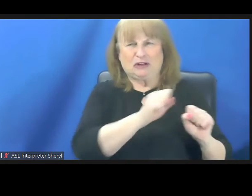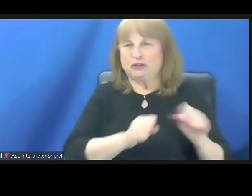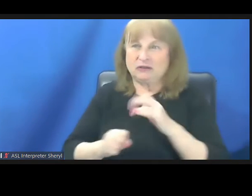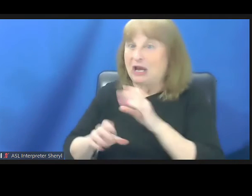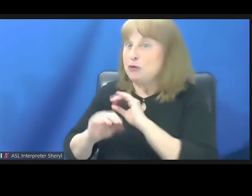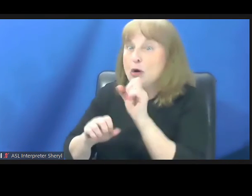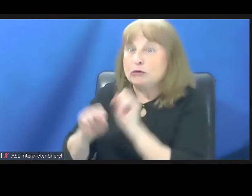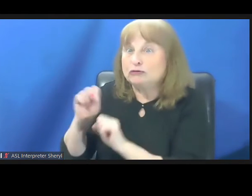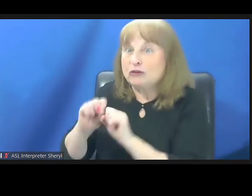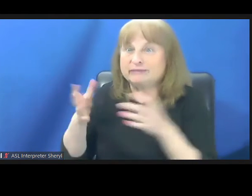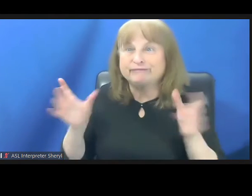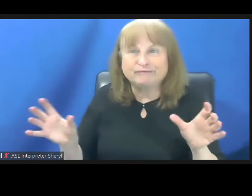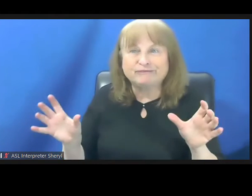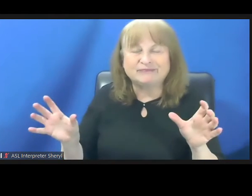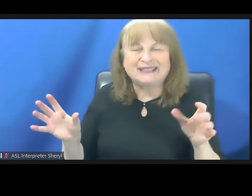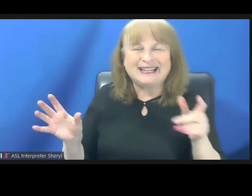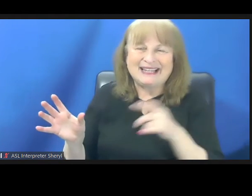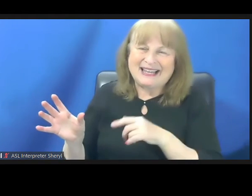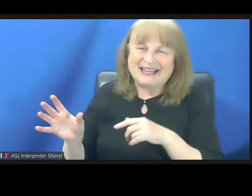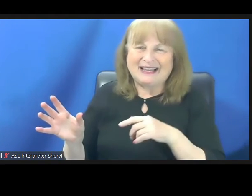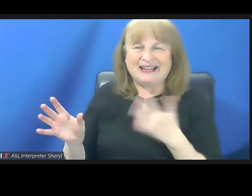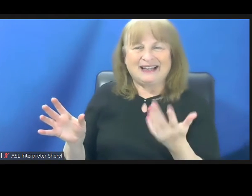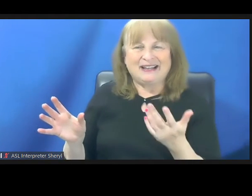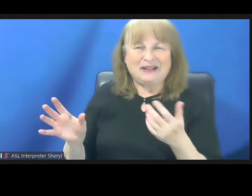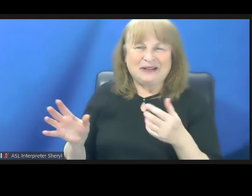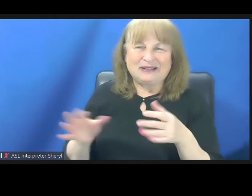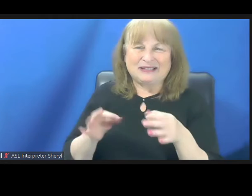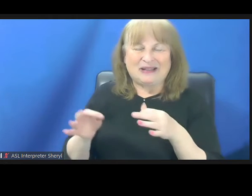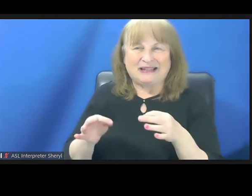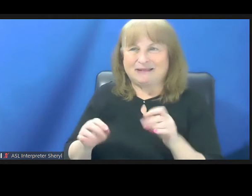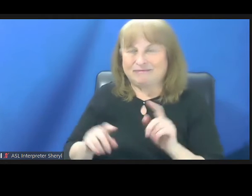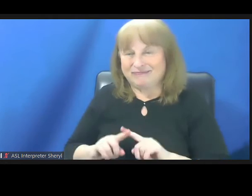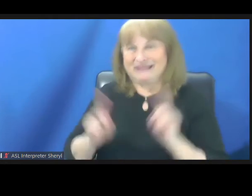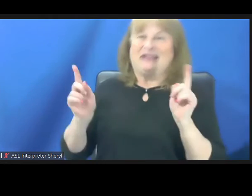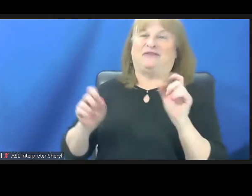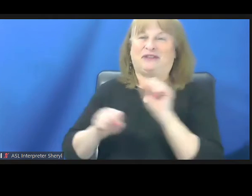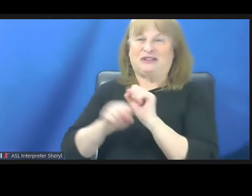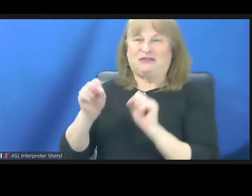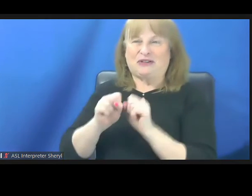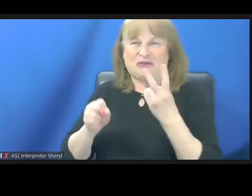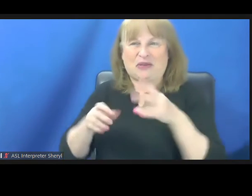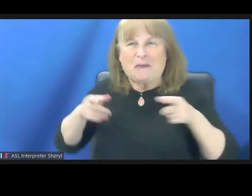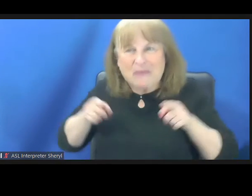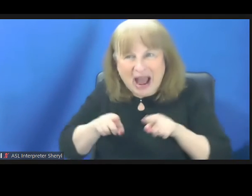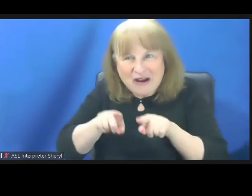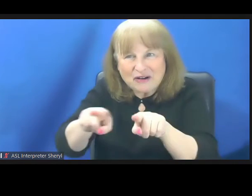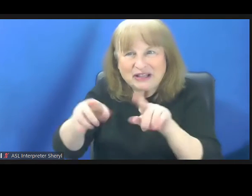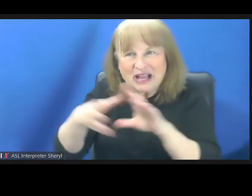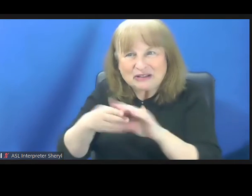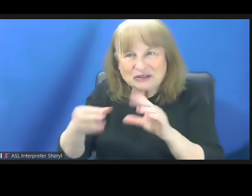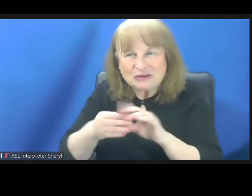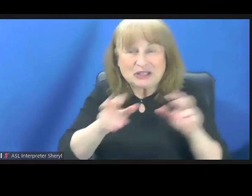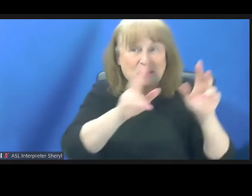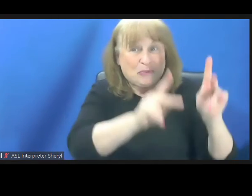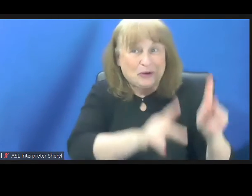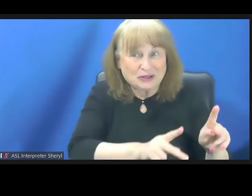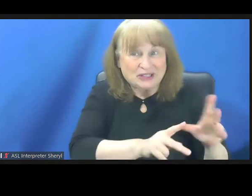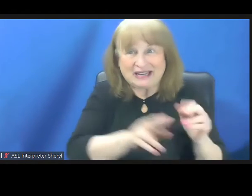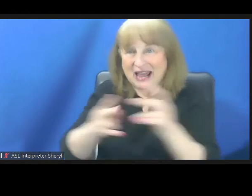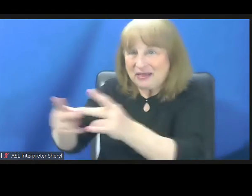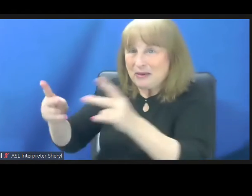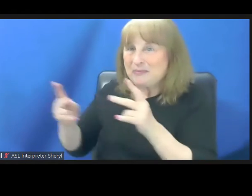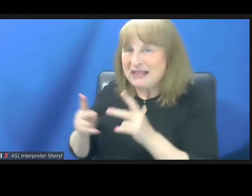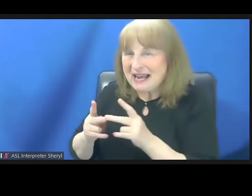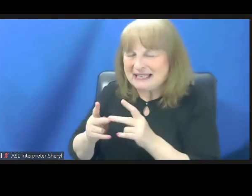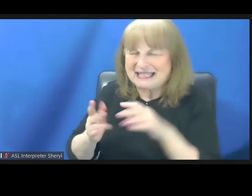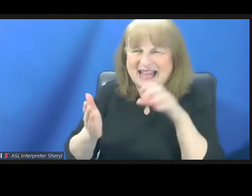or the sort of very novel structure of the two parallel stories about a person, a place, and the